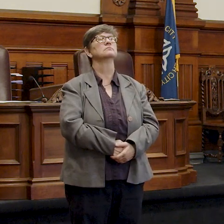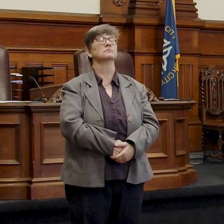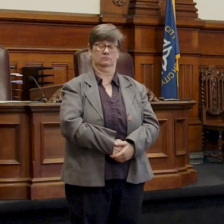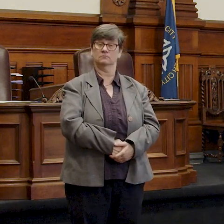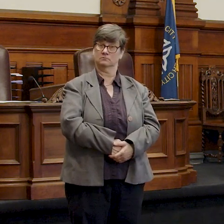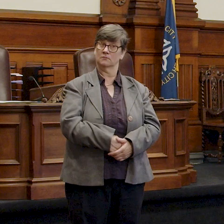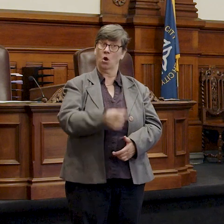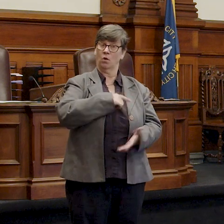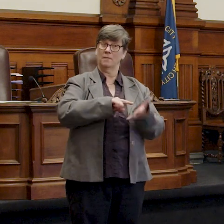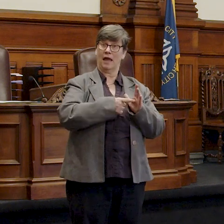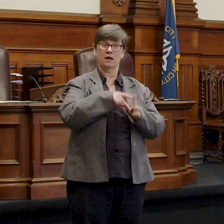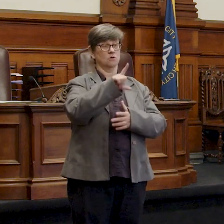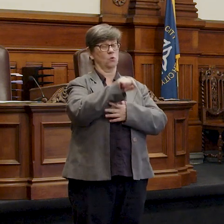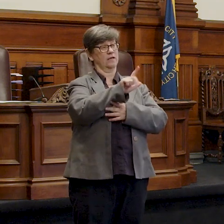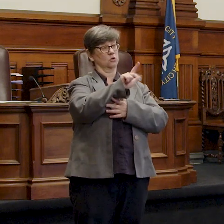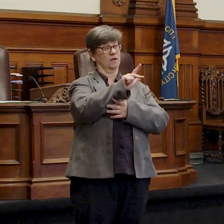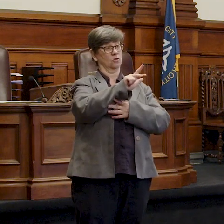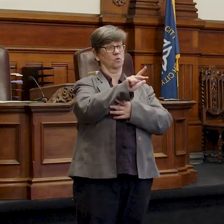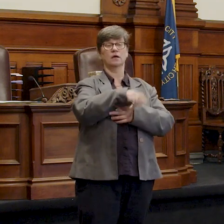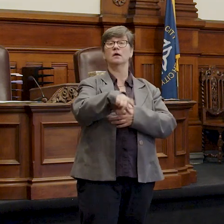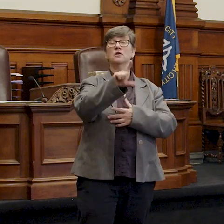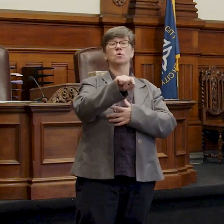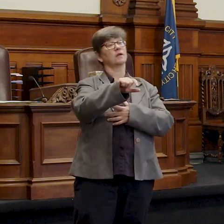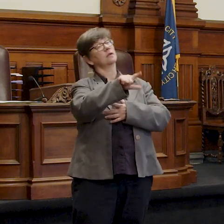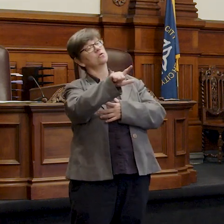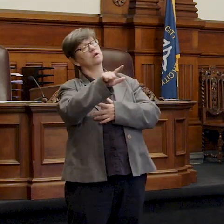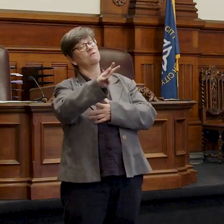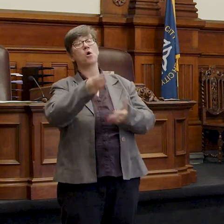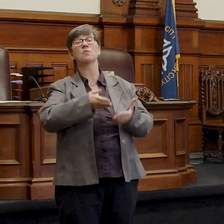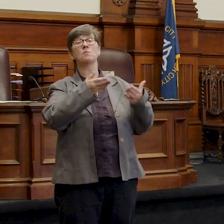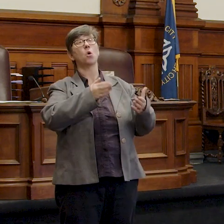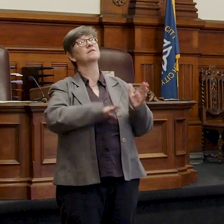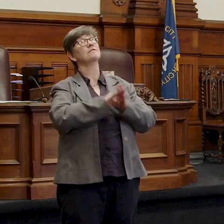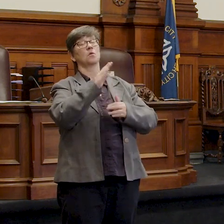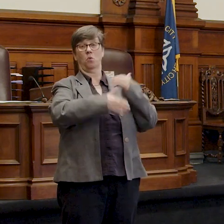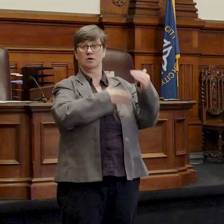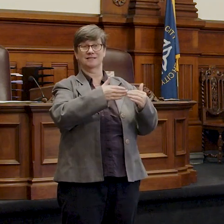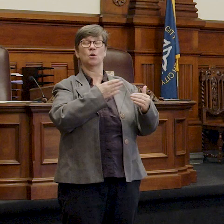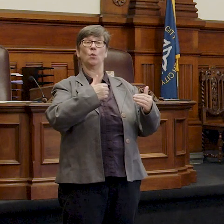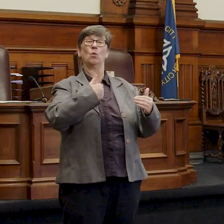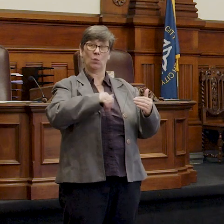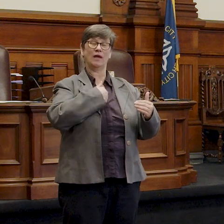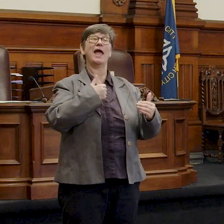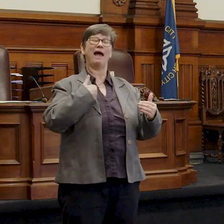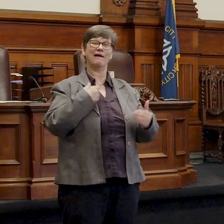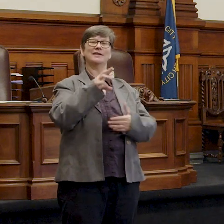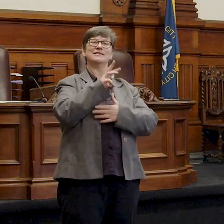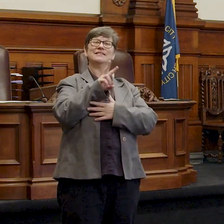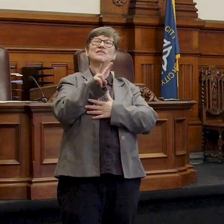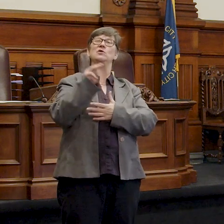We began our 2023-24 proposed budget development process with a $62 million all-funds budget